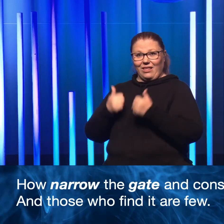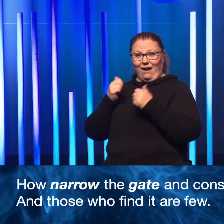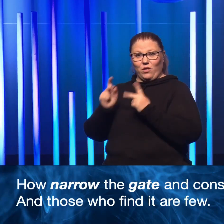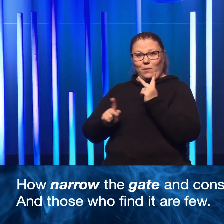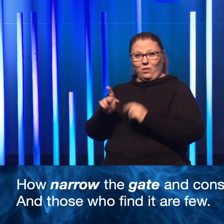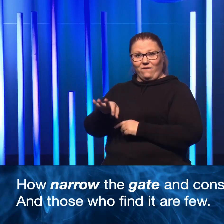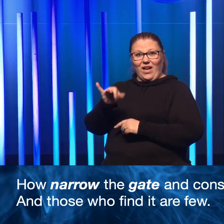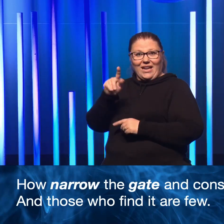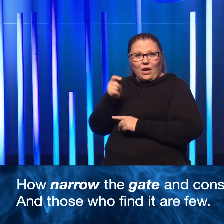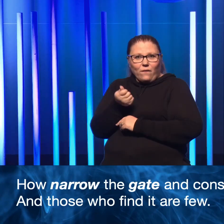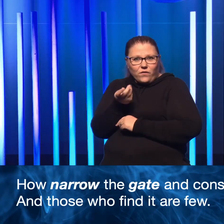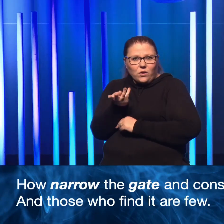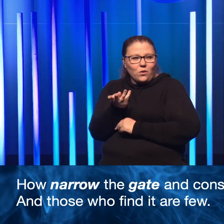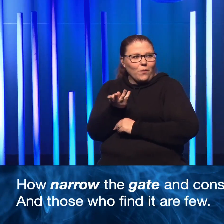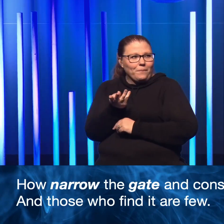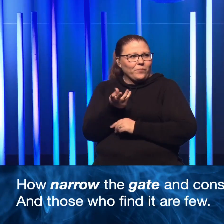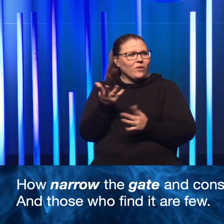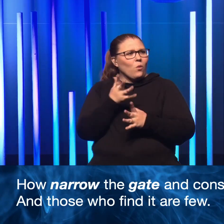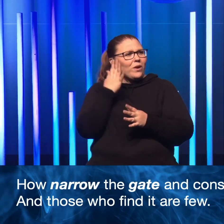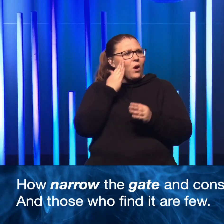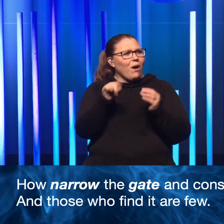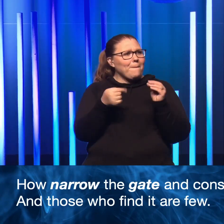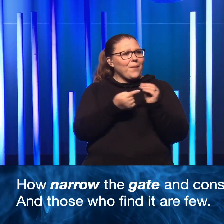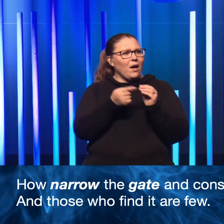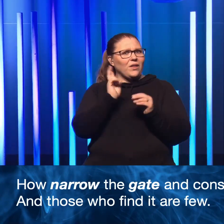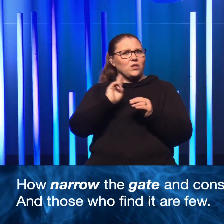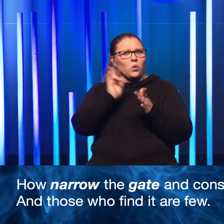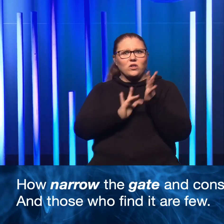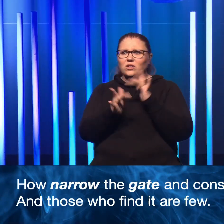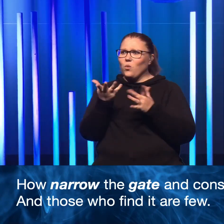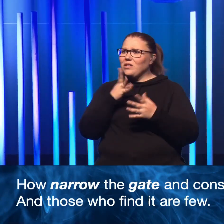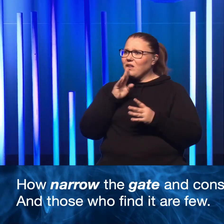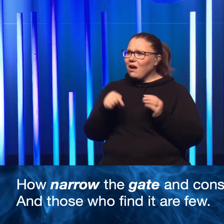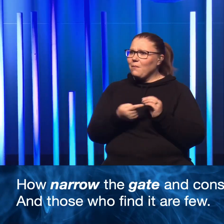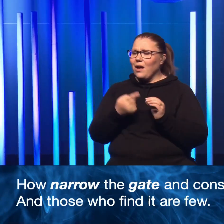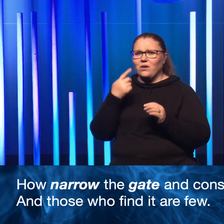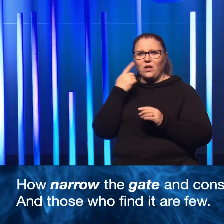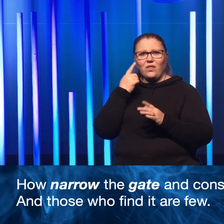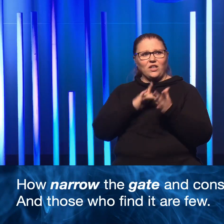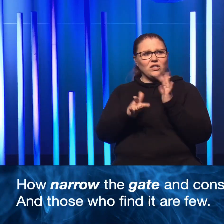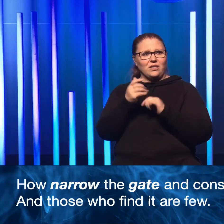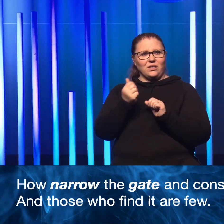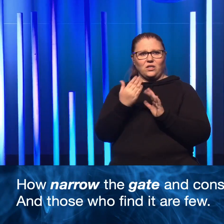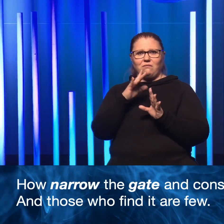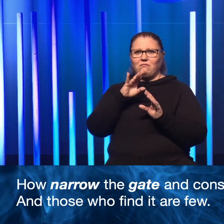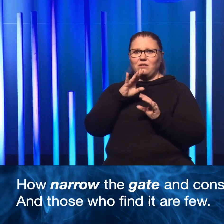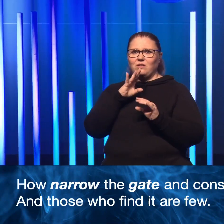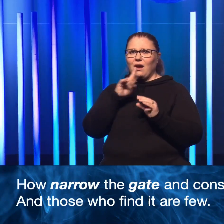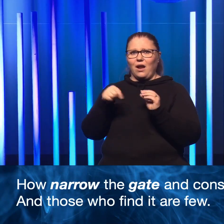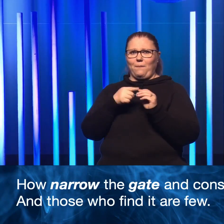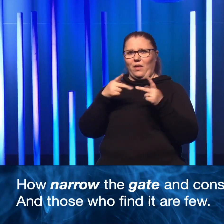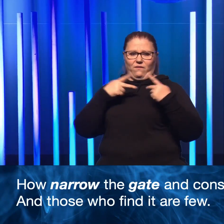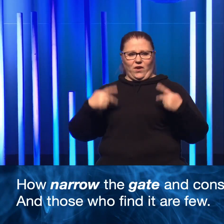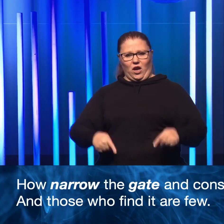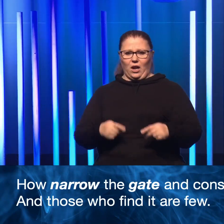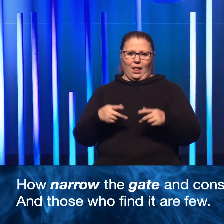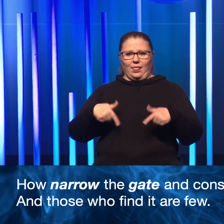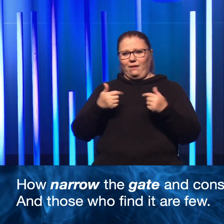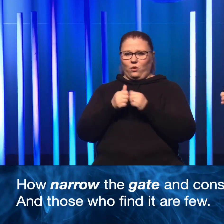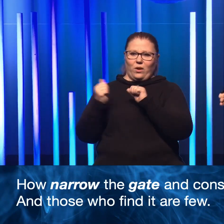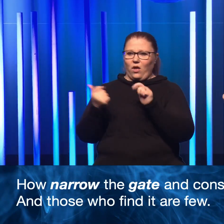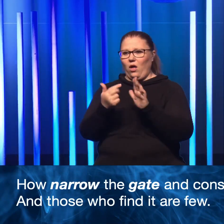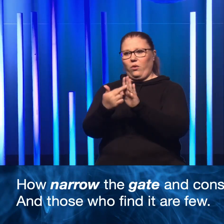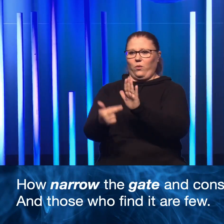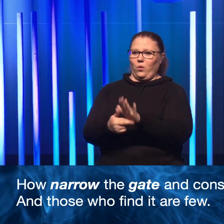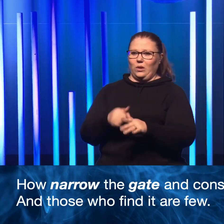it are few. Now, given what we know about the historical Jesus, what is he talking about? Do we think Jesus is talking about the Pharisaical way of living with all the rules and following